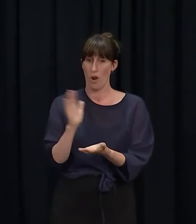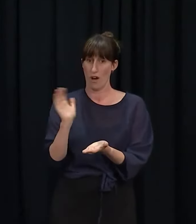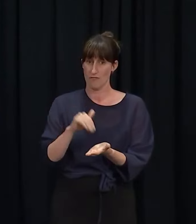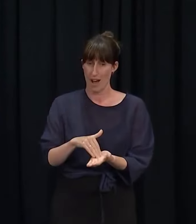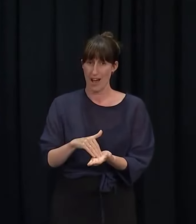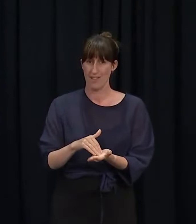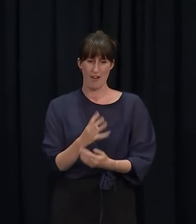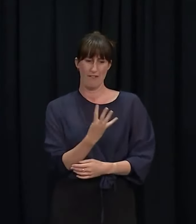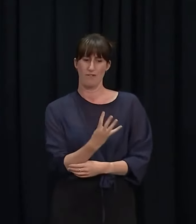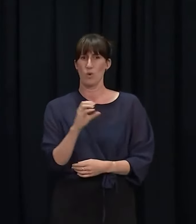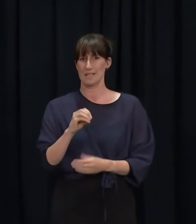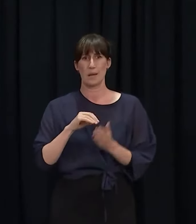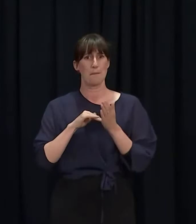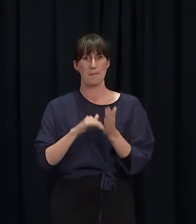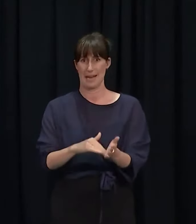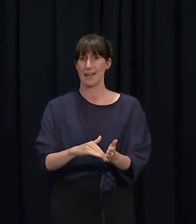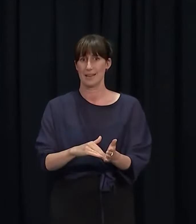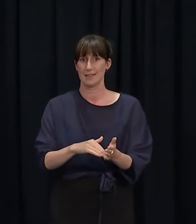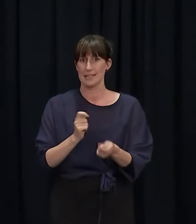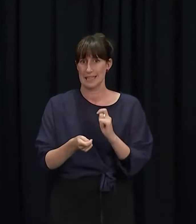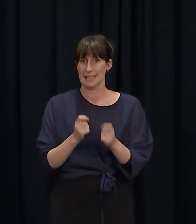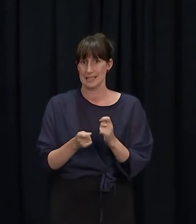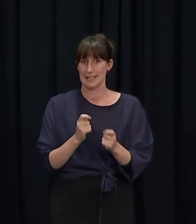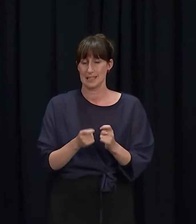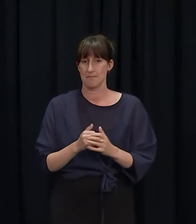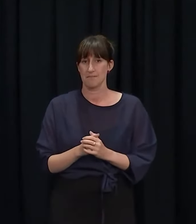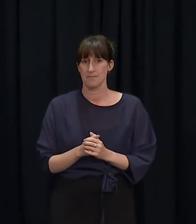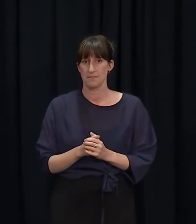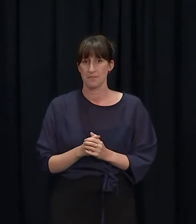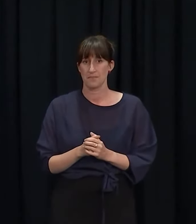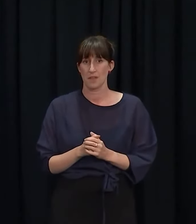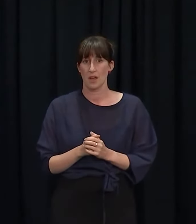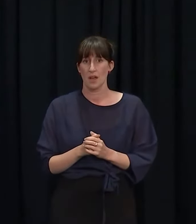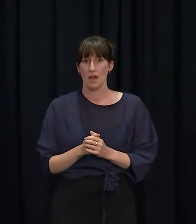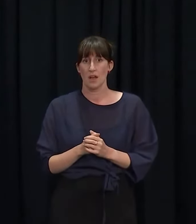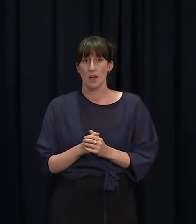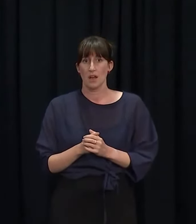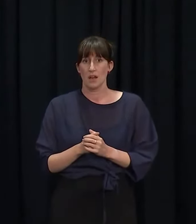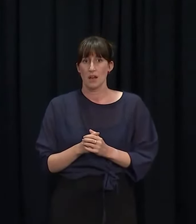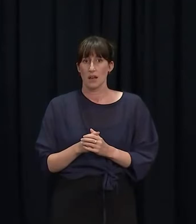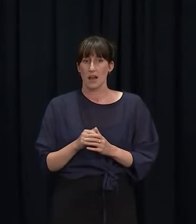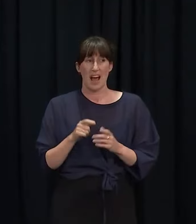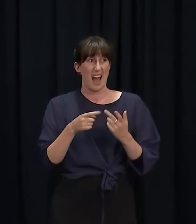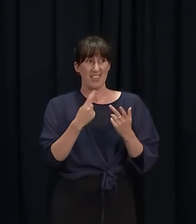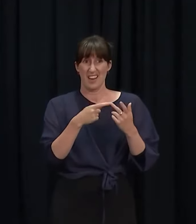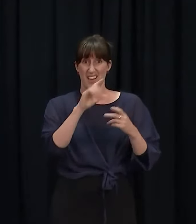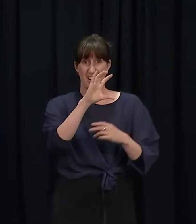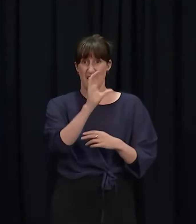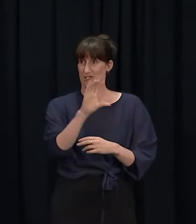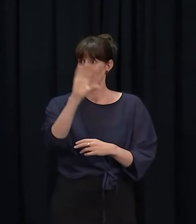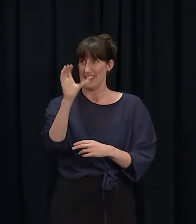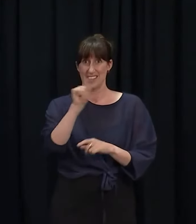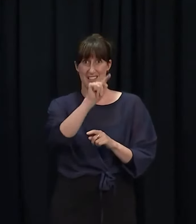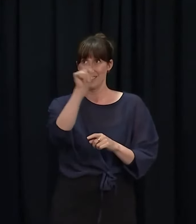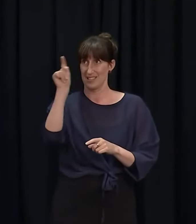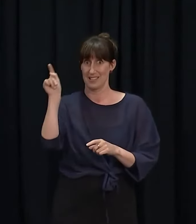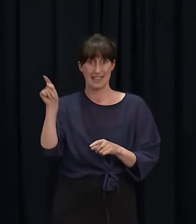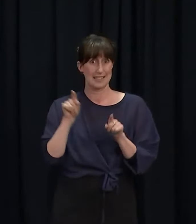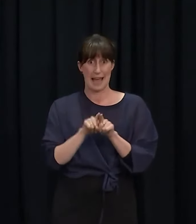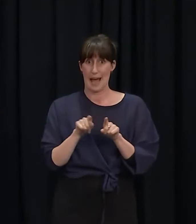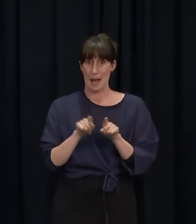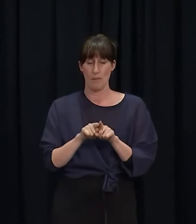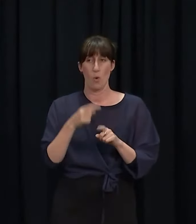for a 5-week period in total. We continue, as does just about every country at present, to